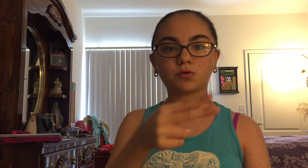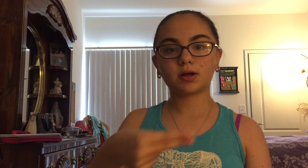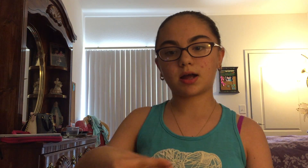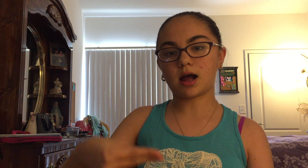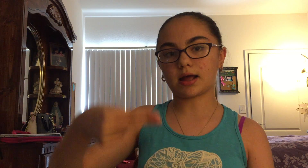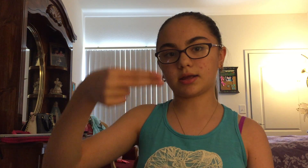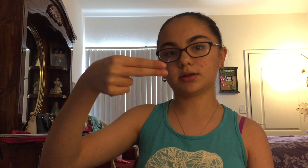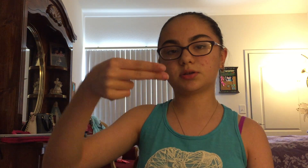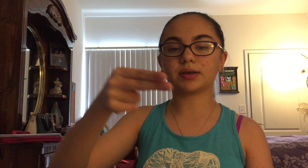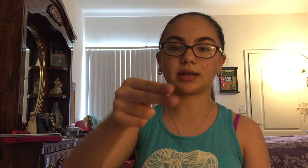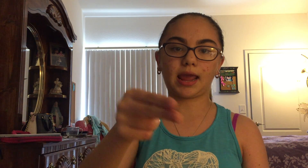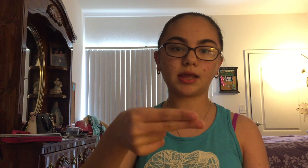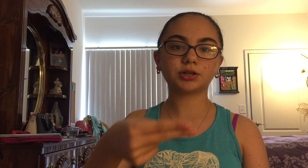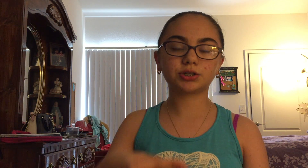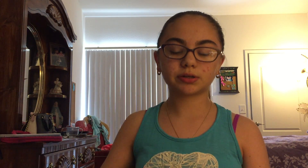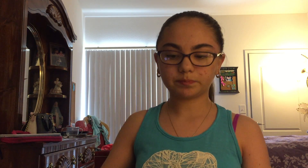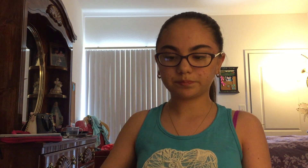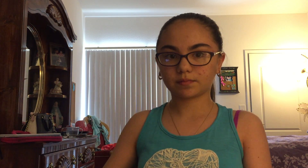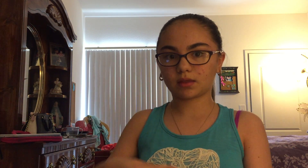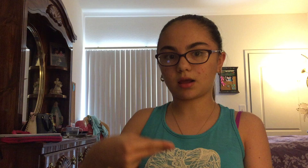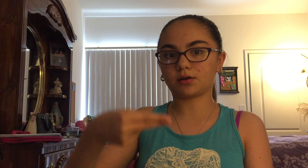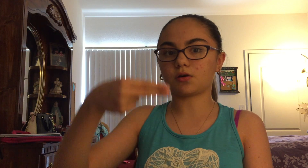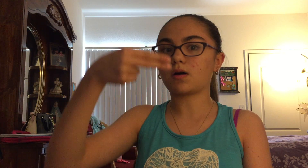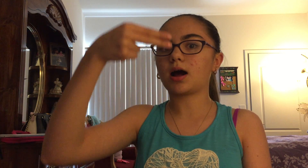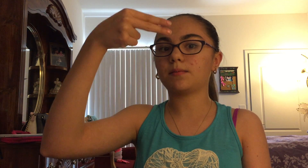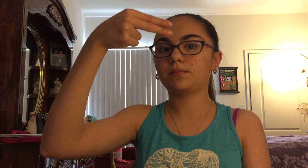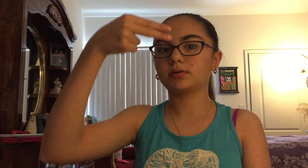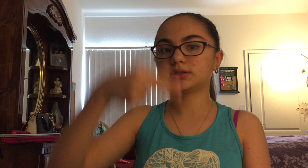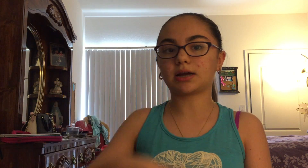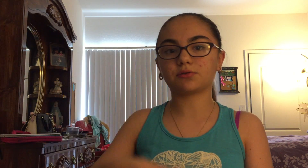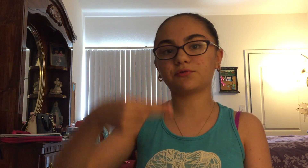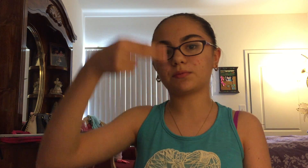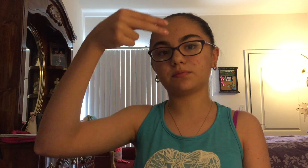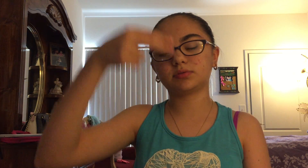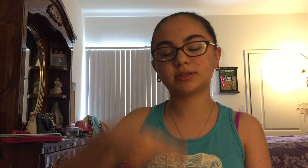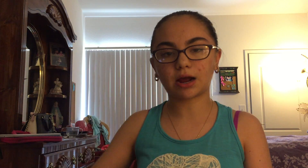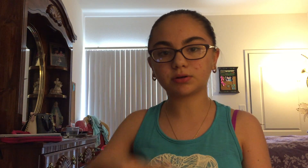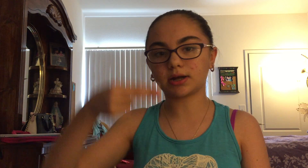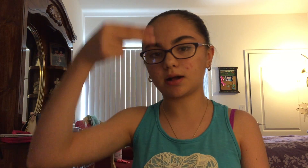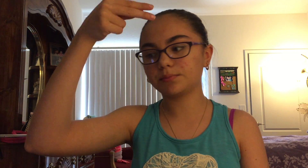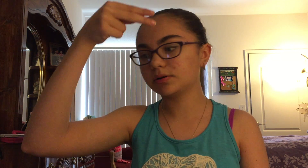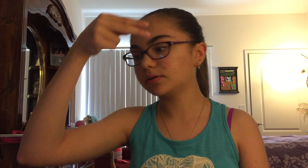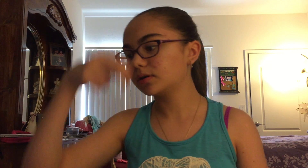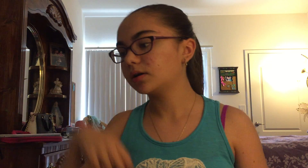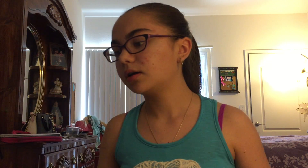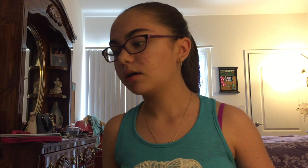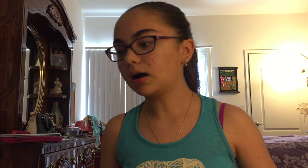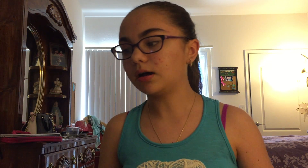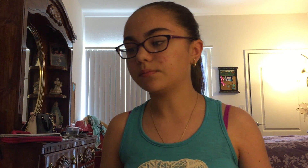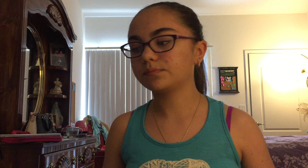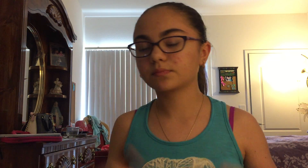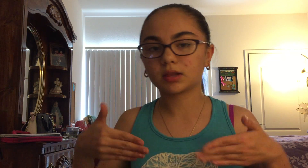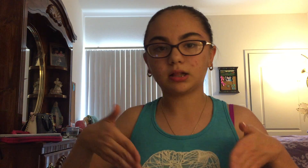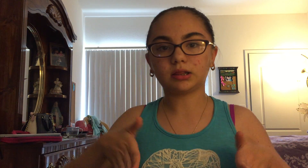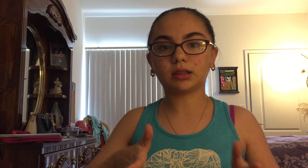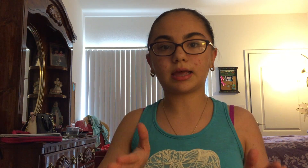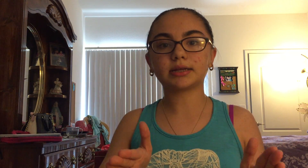high so high an h and go up down from down to up um let